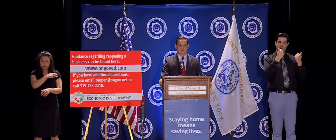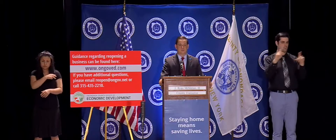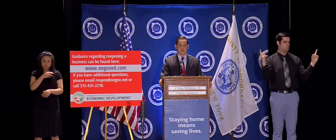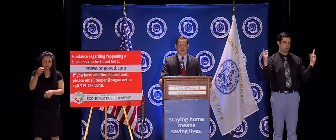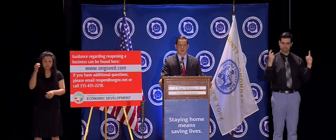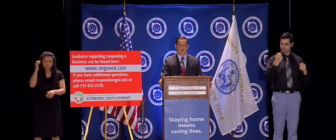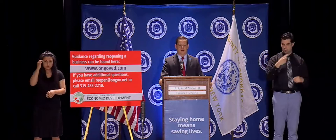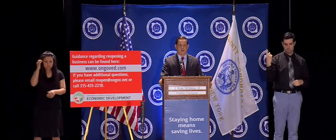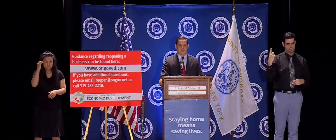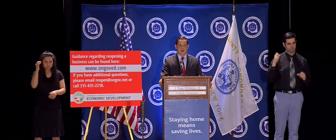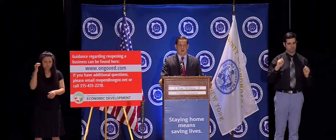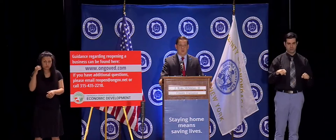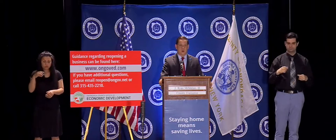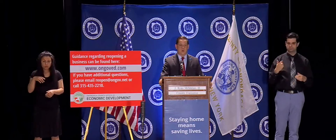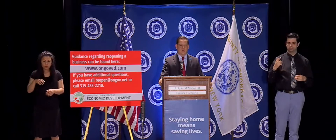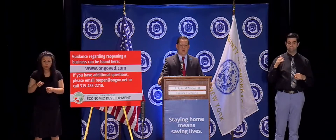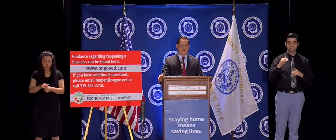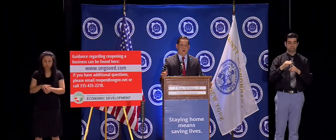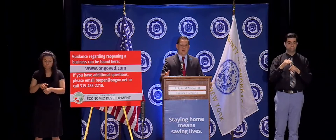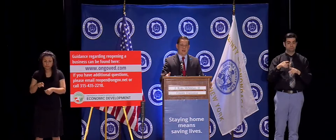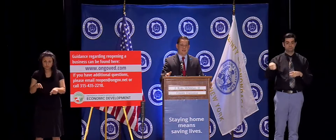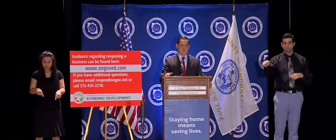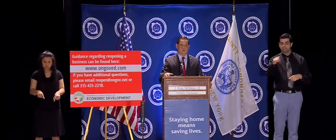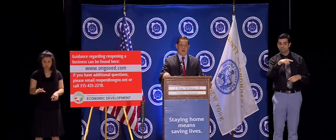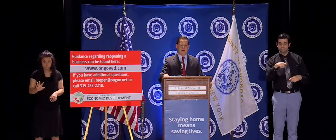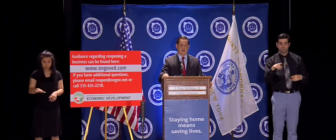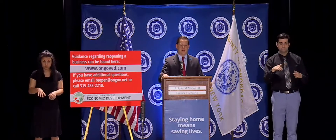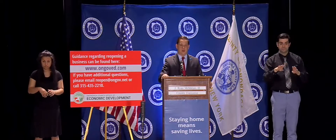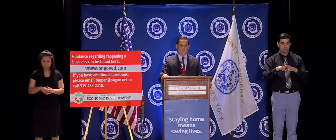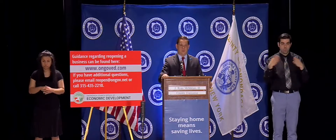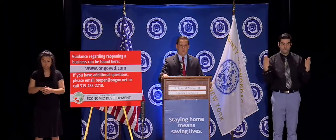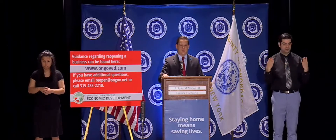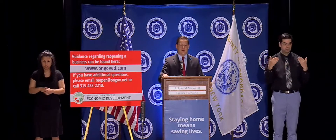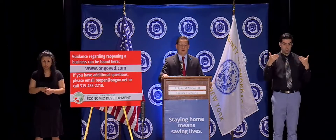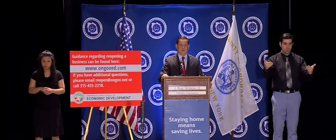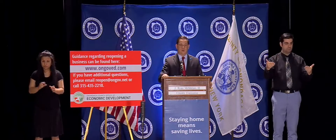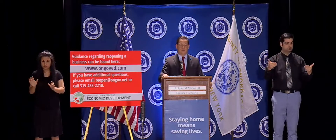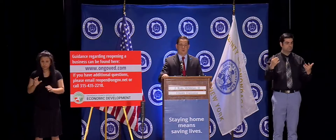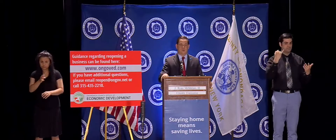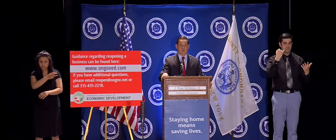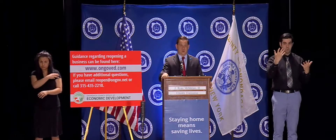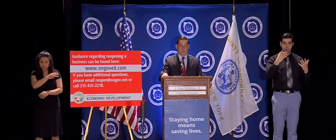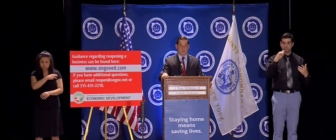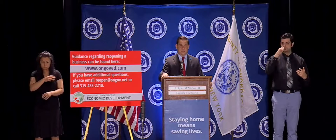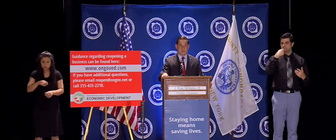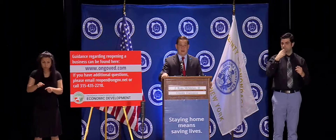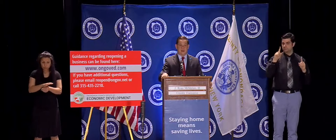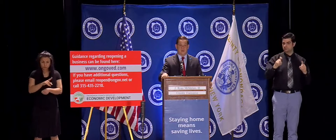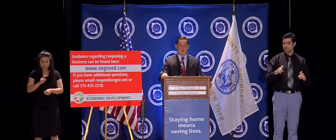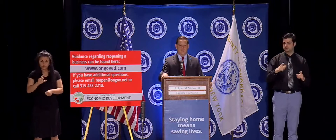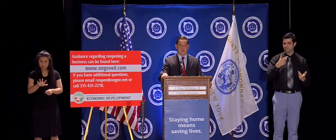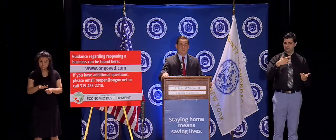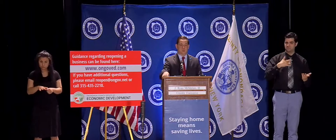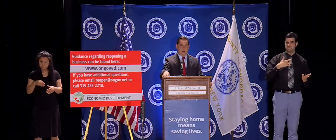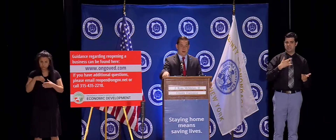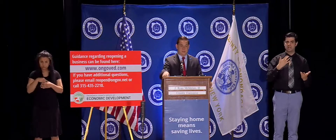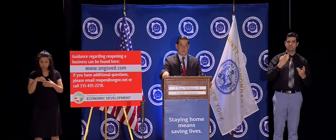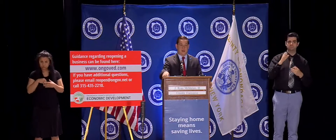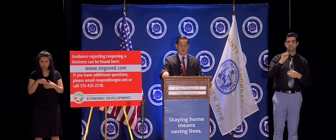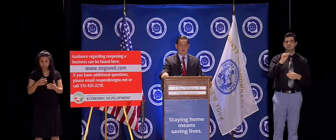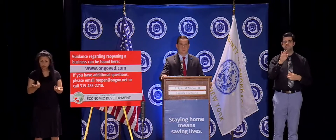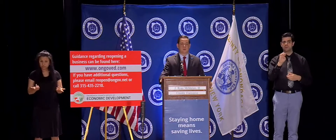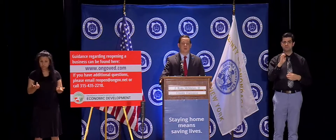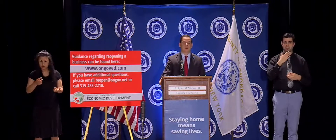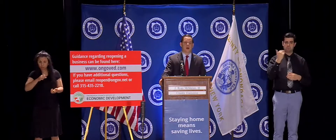here, and we don't know enough about an asymptomatic carrier, so we presume that that individual can spread